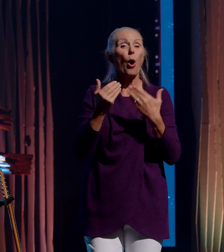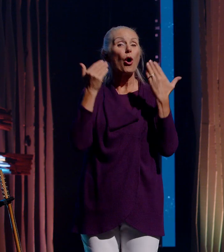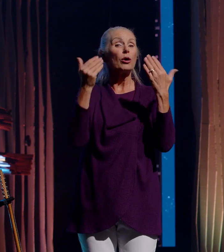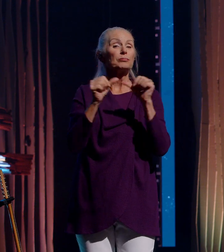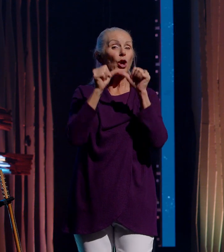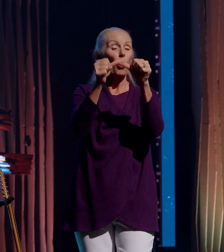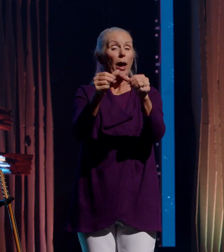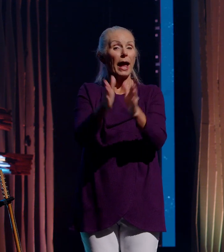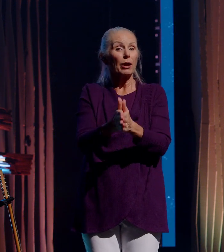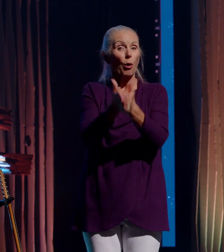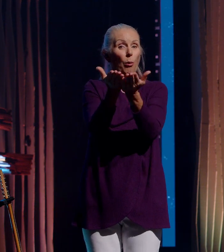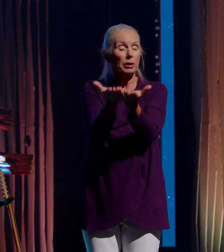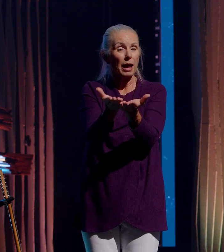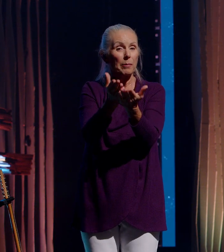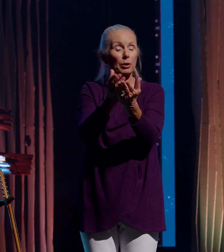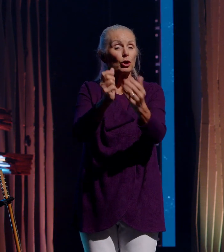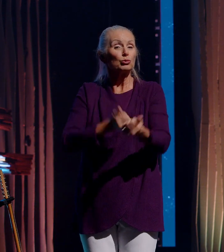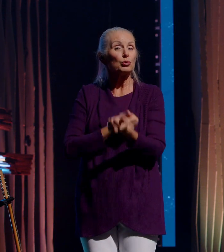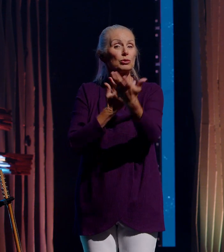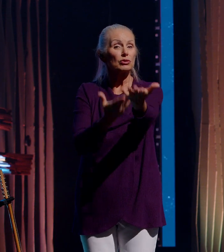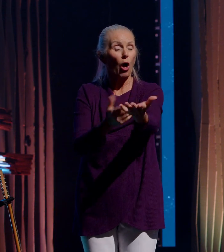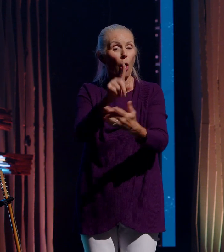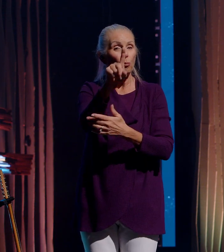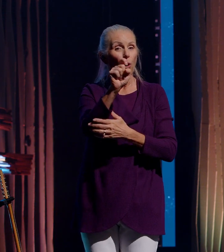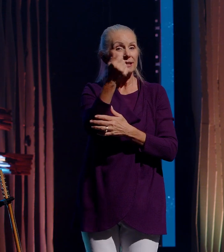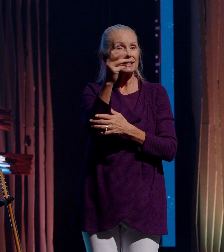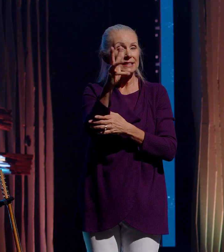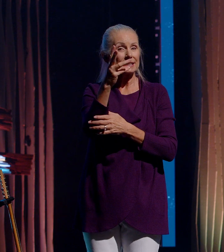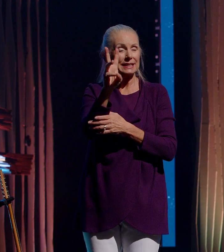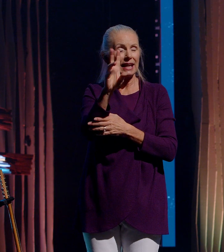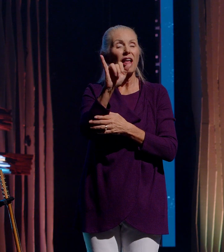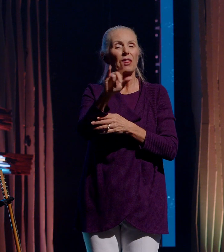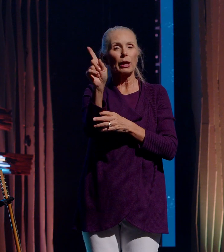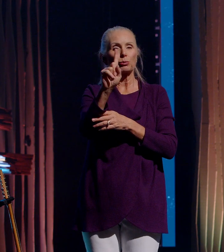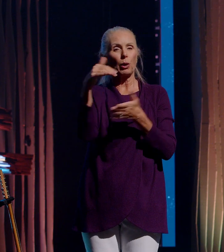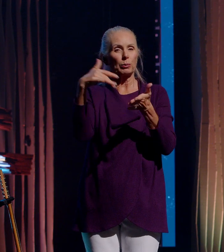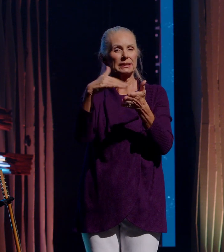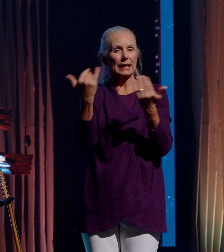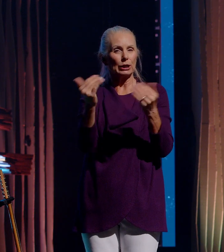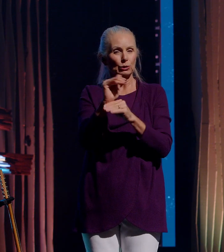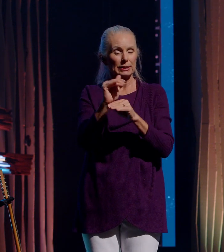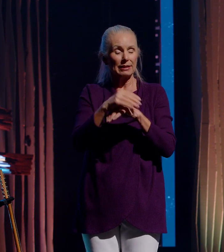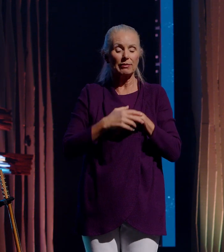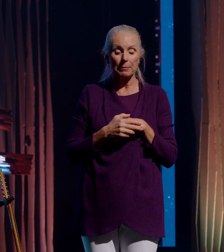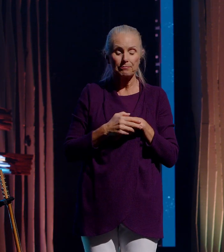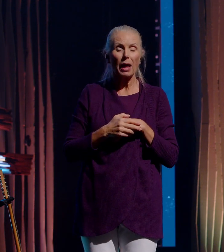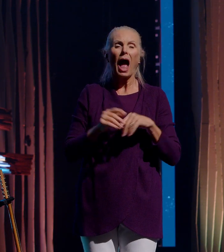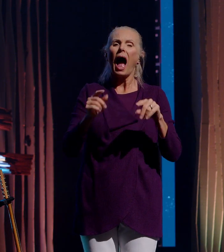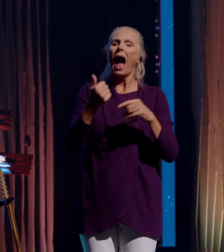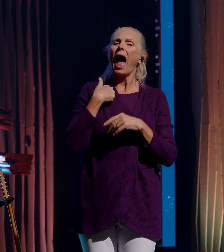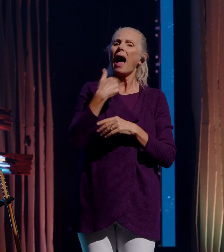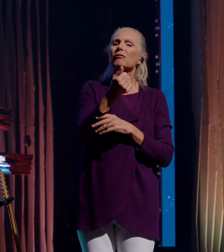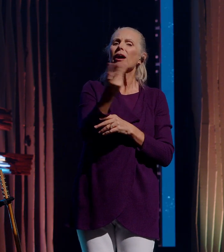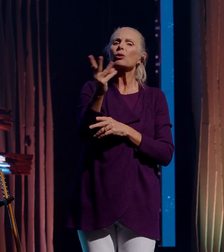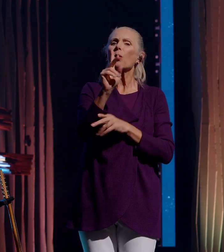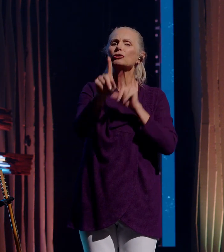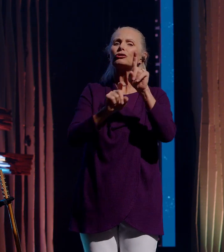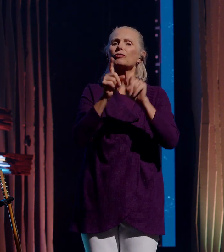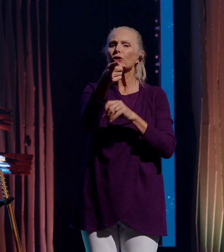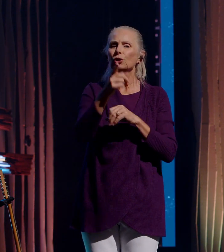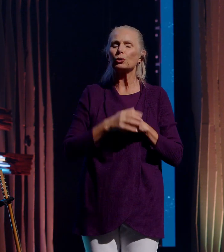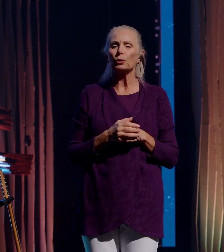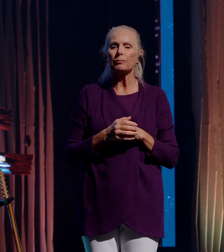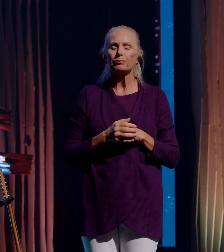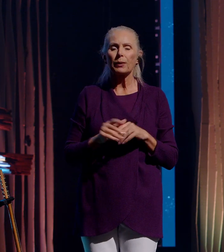to Psalm 116, that's where we're going to be camping out this evening. I've got a couple questions for you as we get started